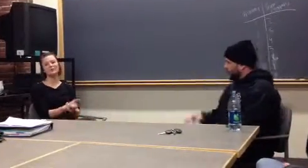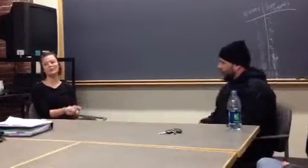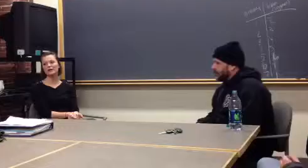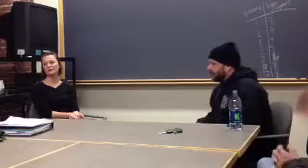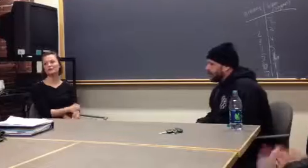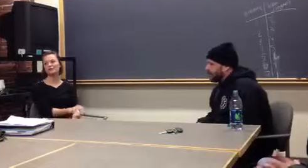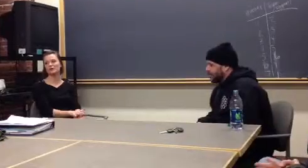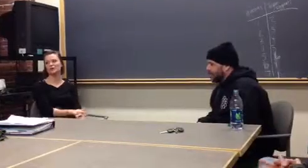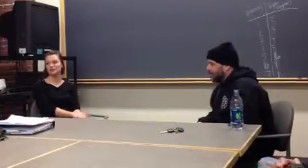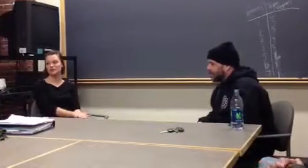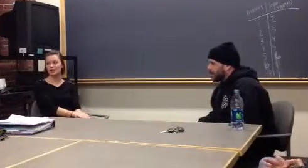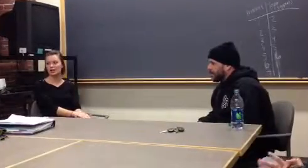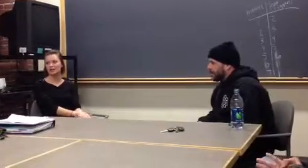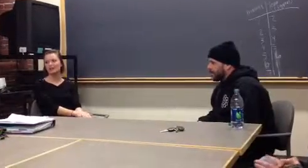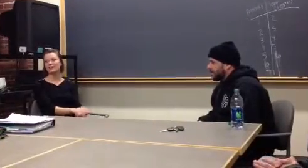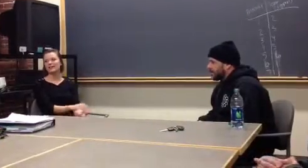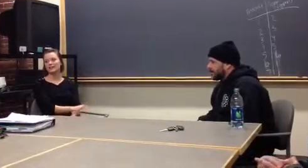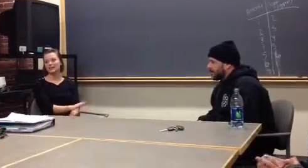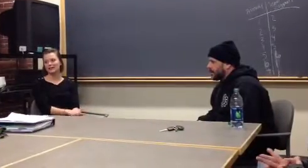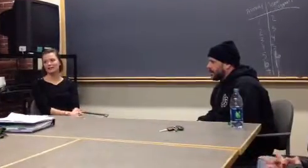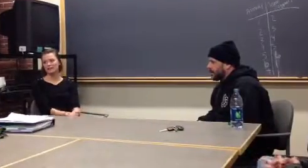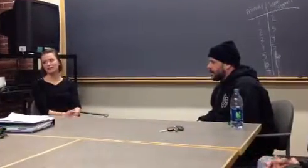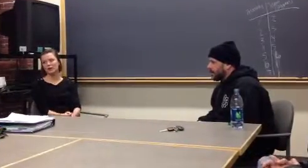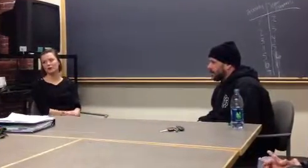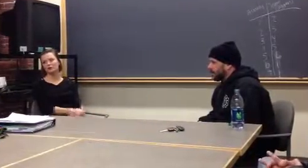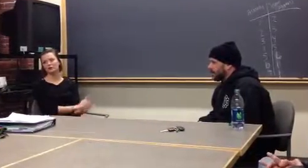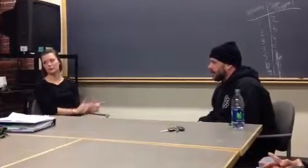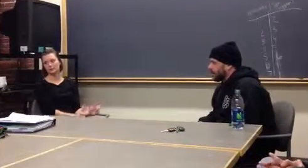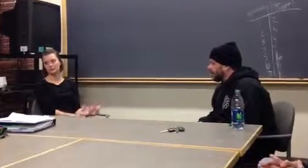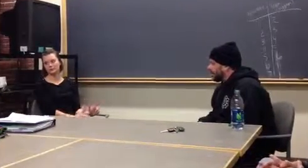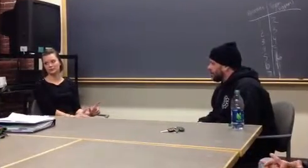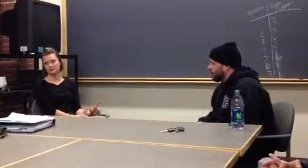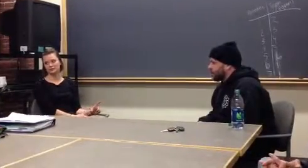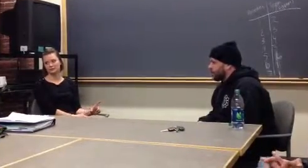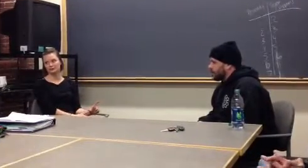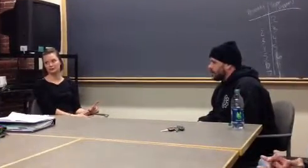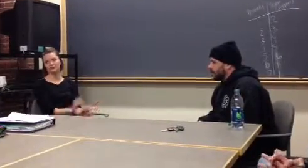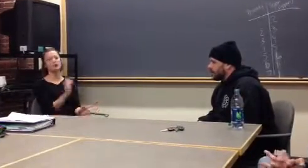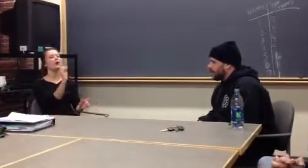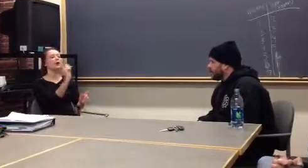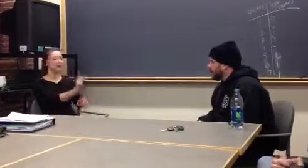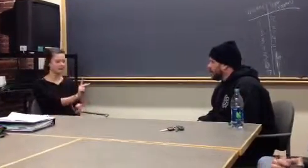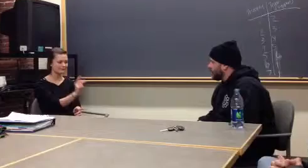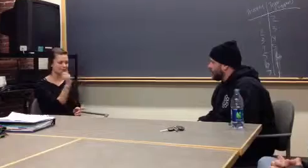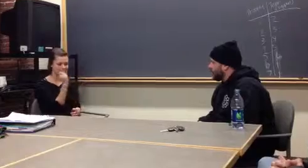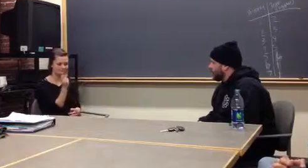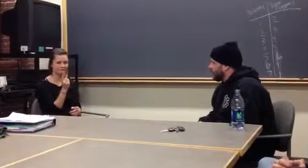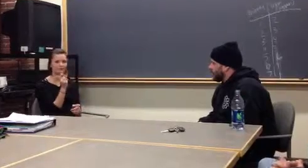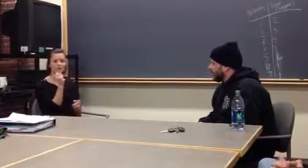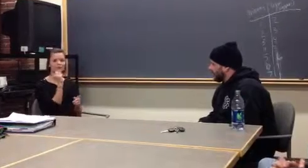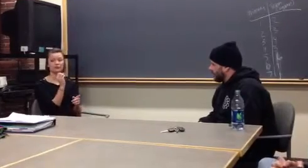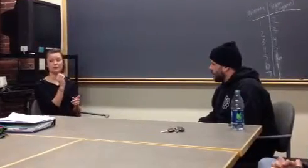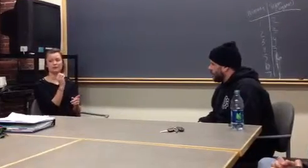If one team scores a touchdown, then they get to kick the ball through the goalpost. Okay, so the touchdown, what's the touch? How do you get